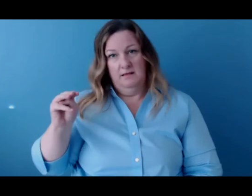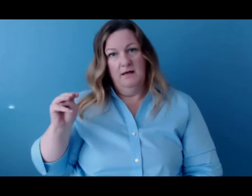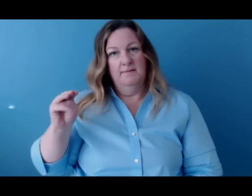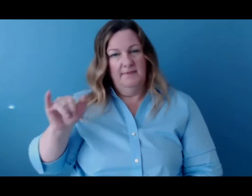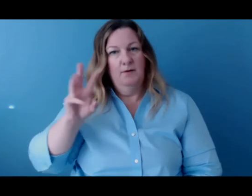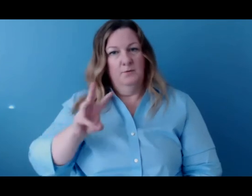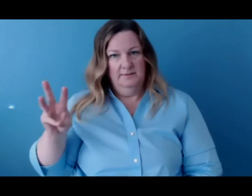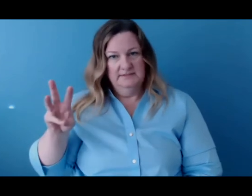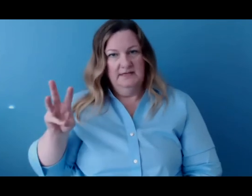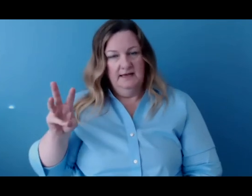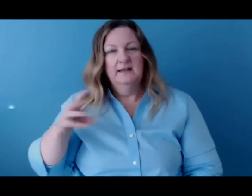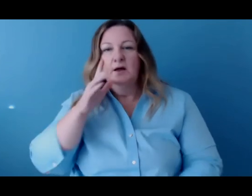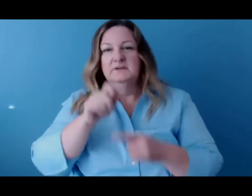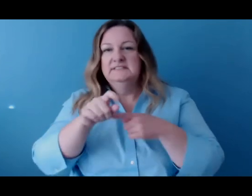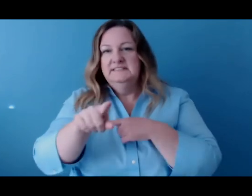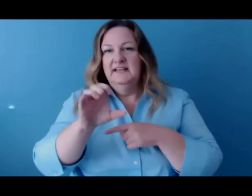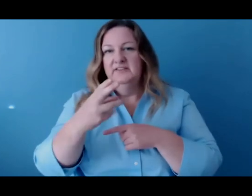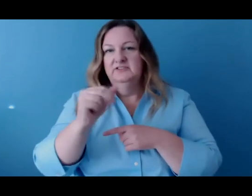gonna type it in here. Okay.